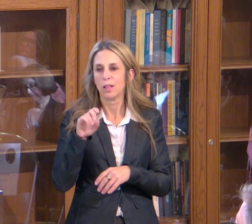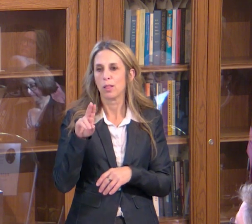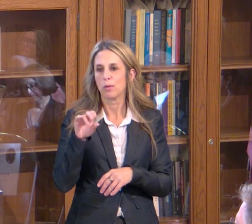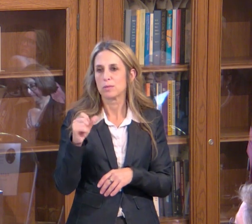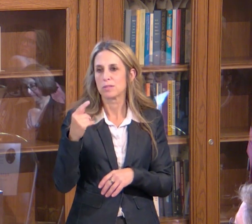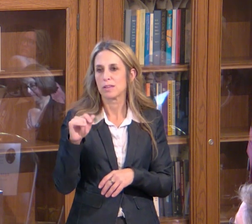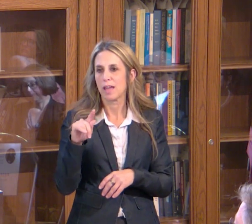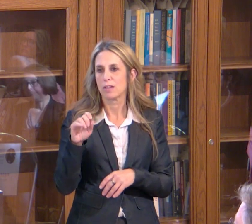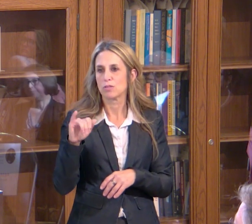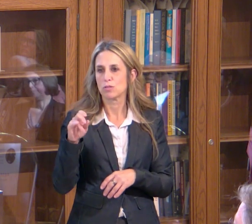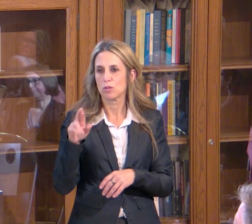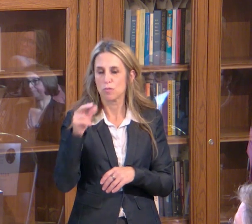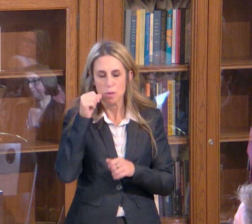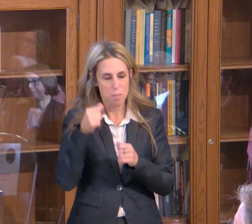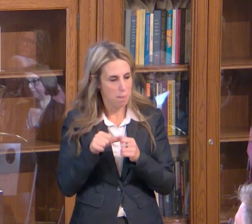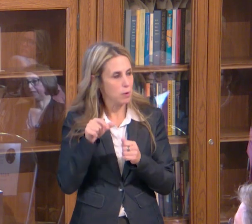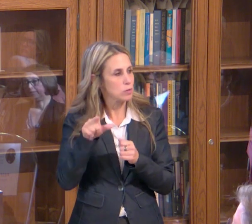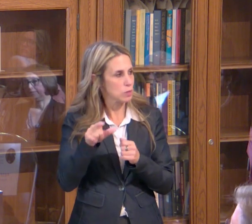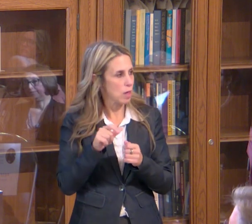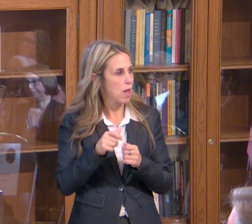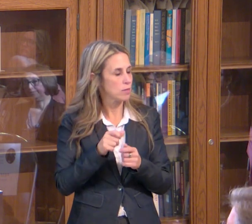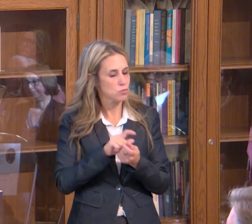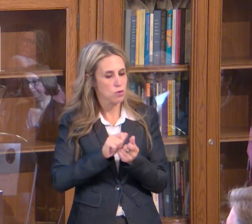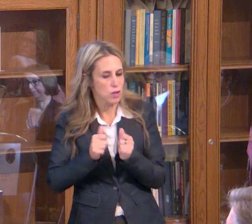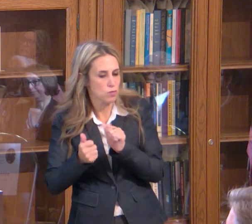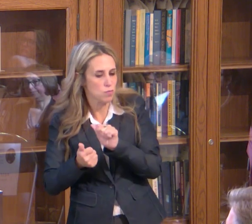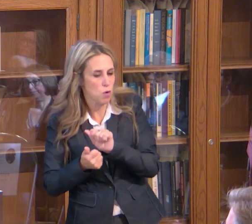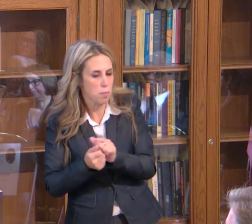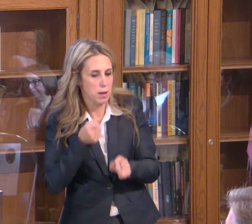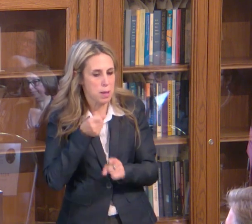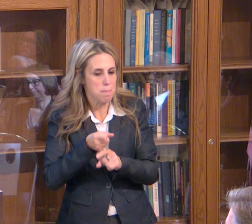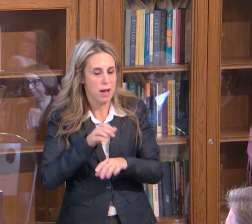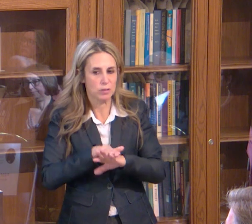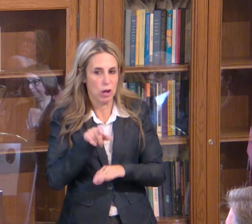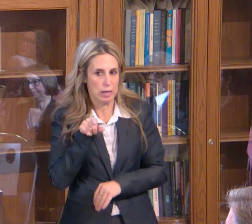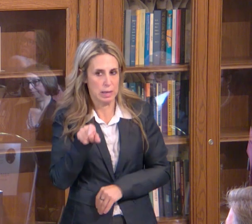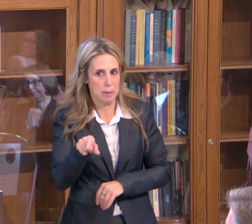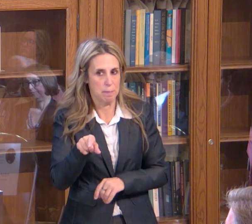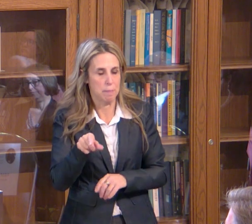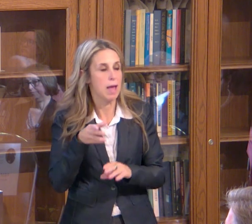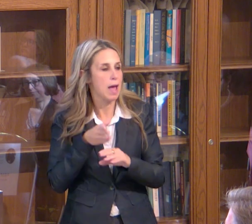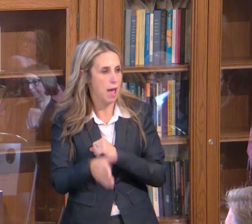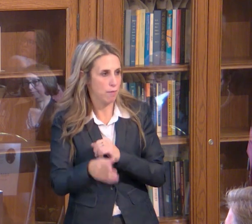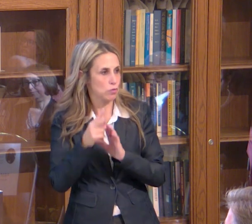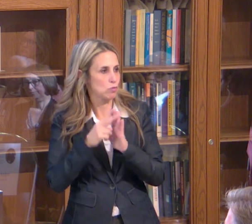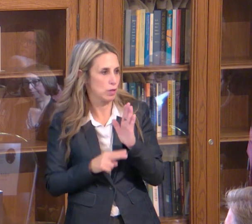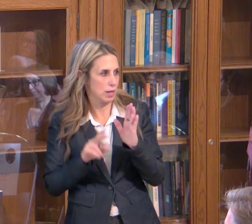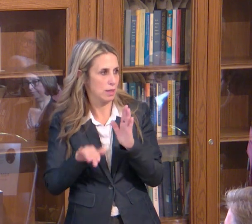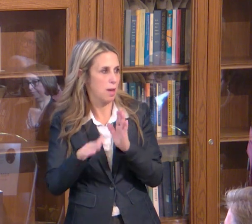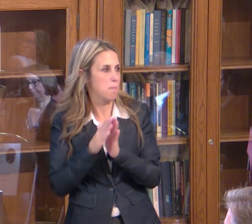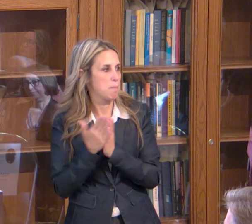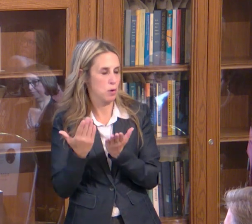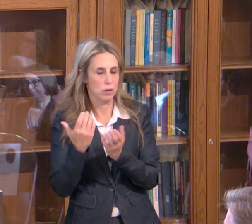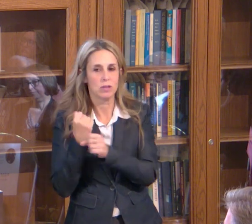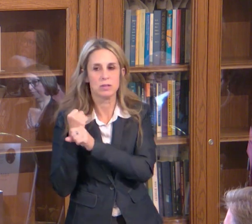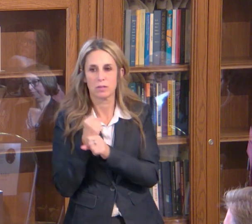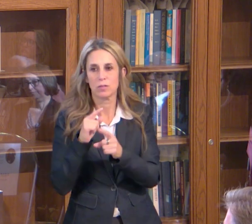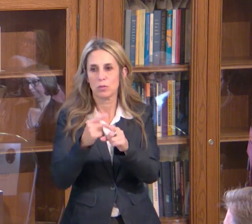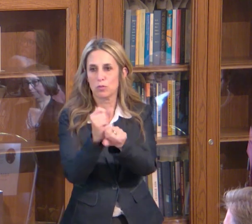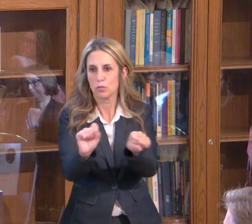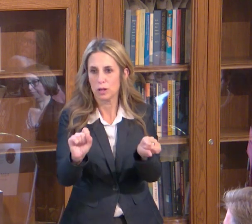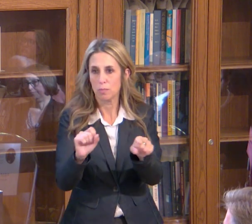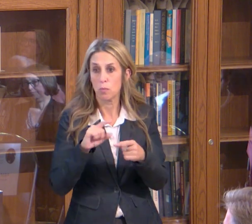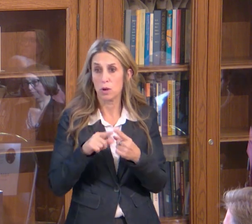writings the transformative impact on him after reading From Slavery to Freedom when he was